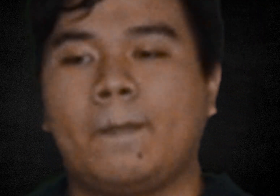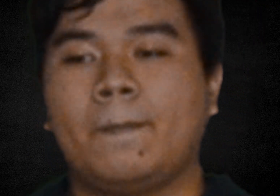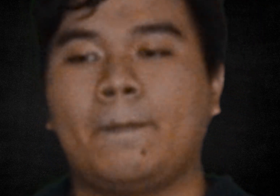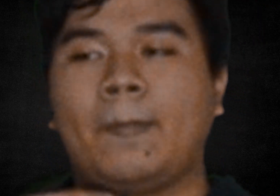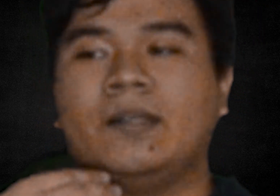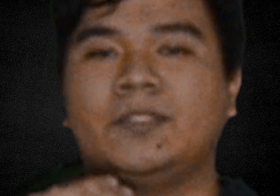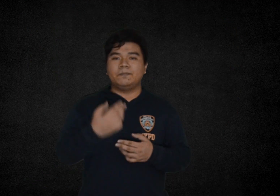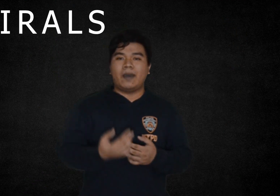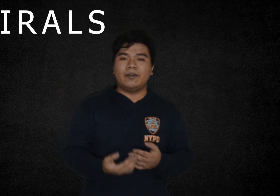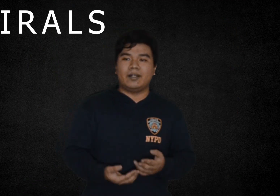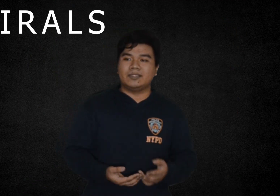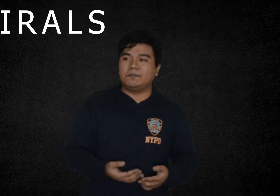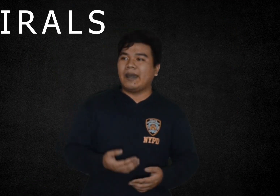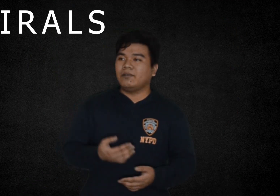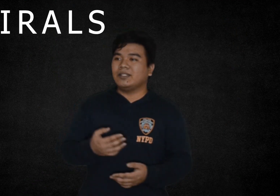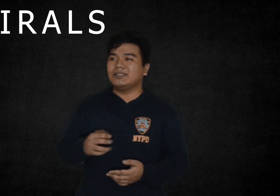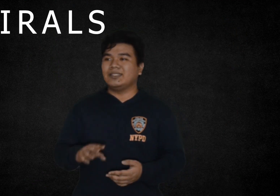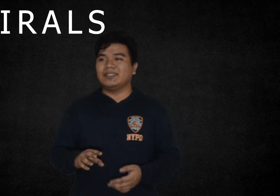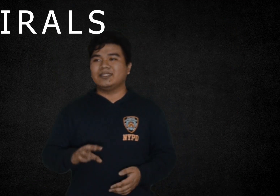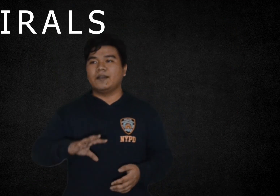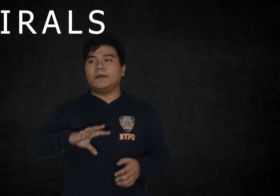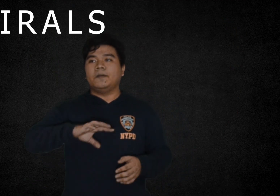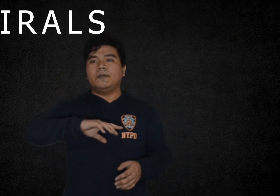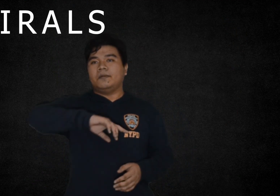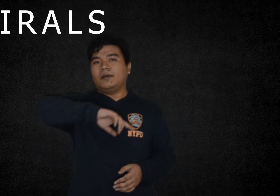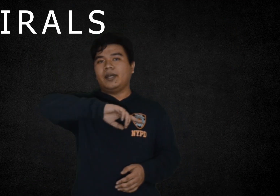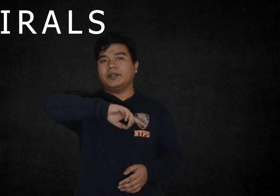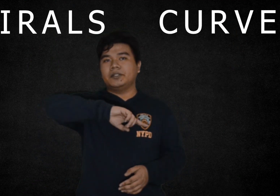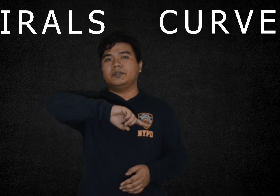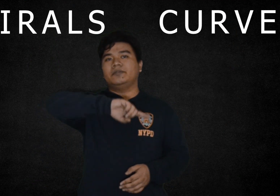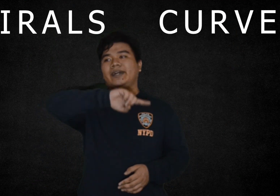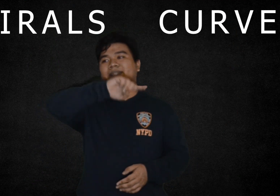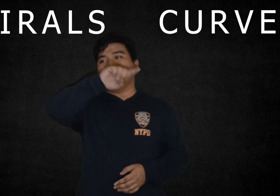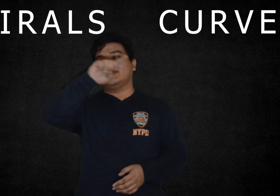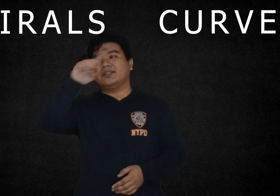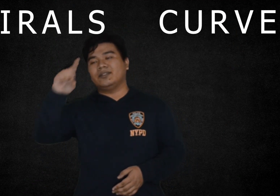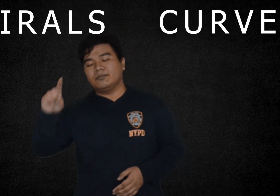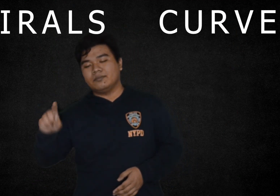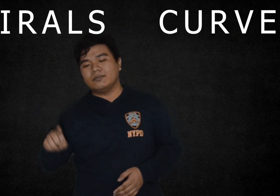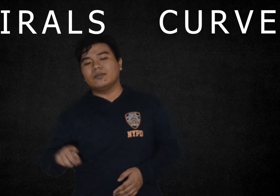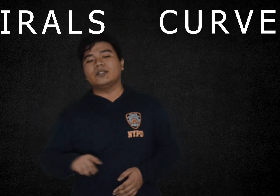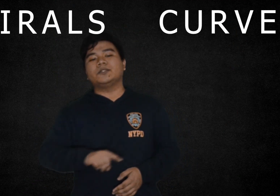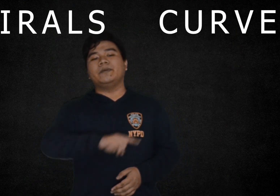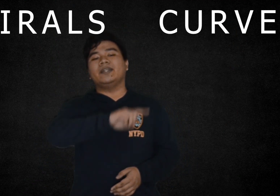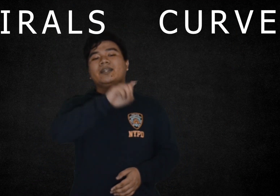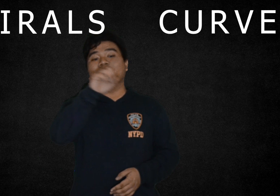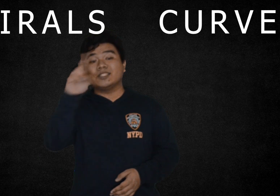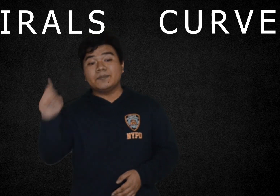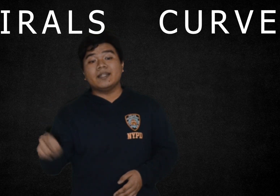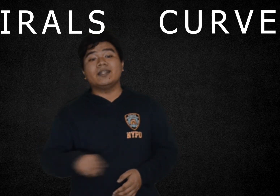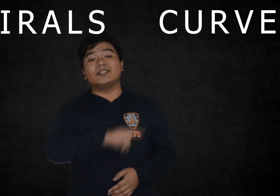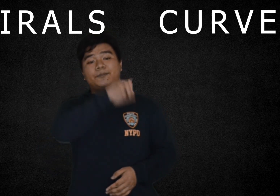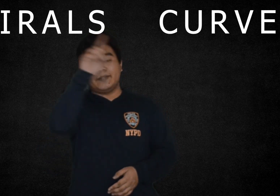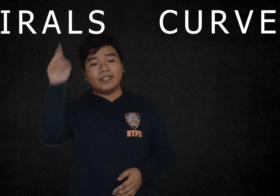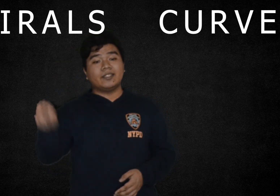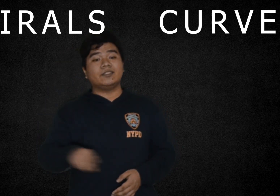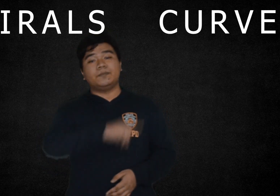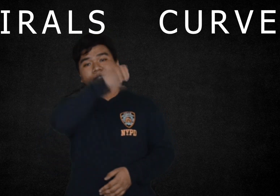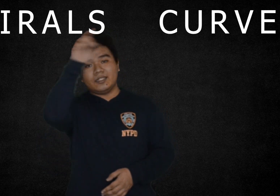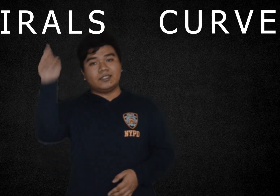spirals. Spirals is a curve that is spinning and spinning and spinning and spinning and